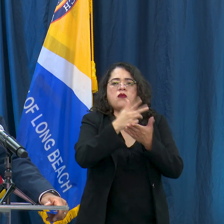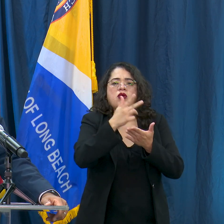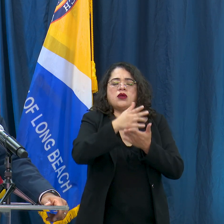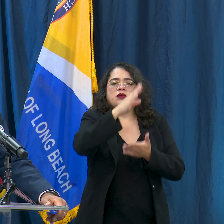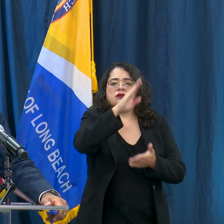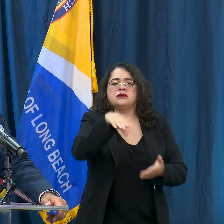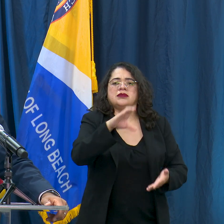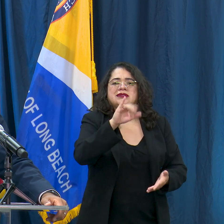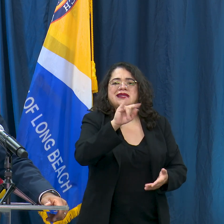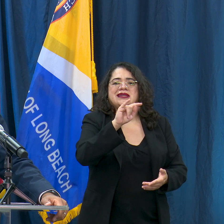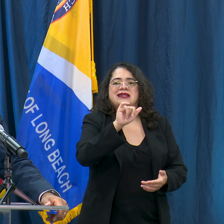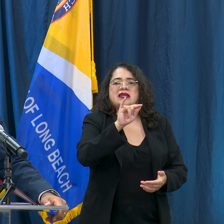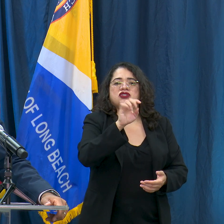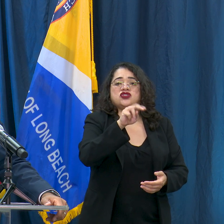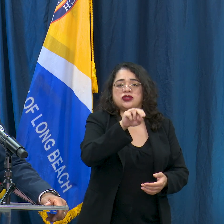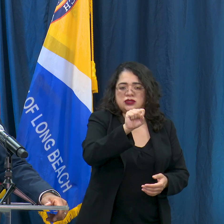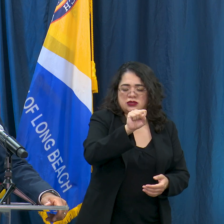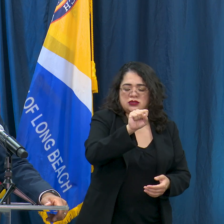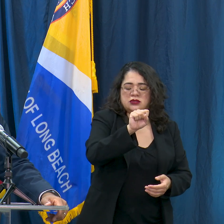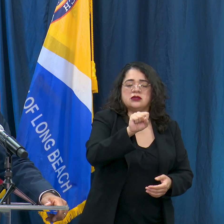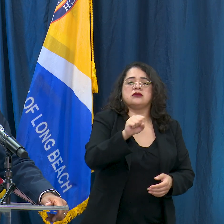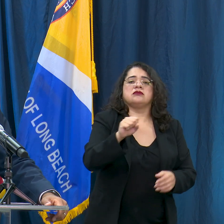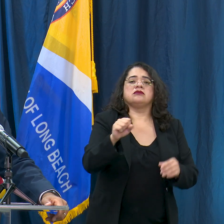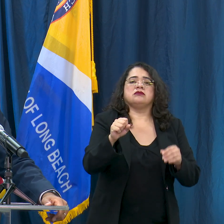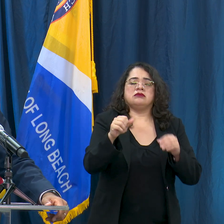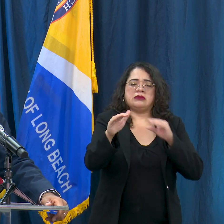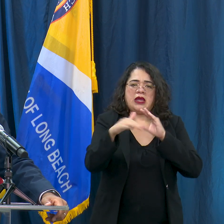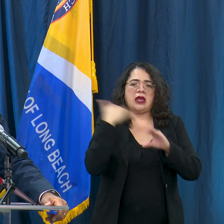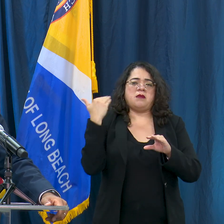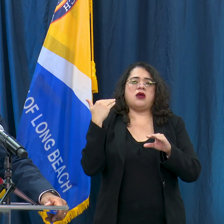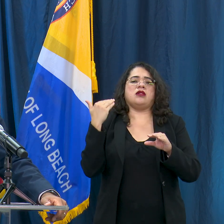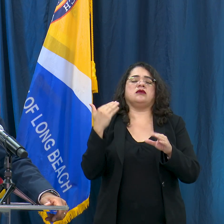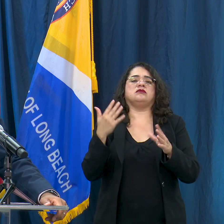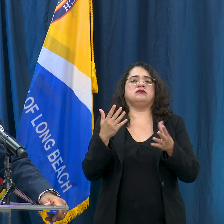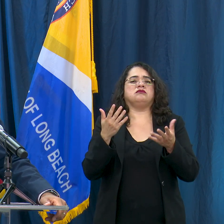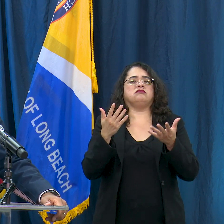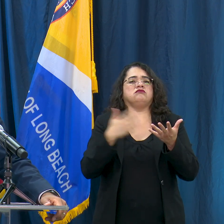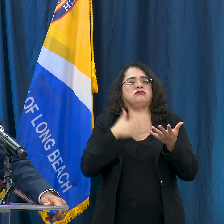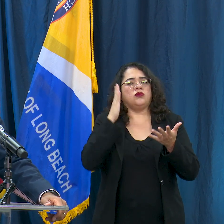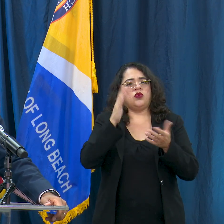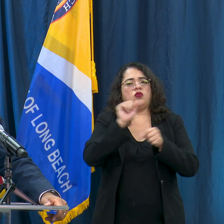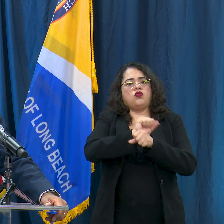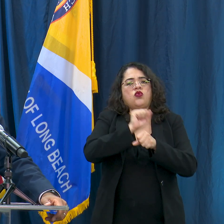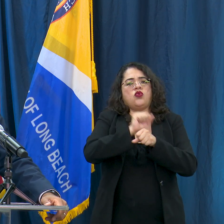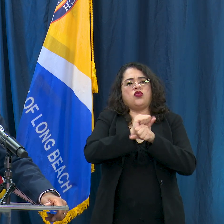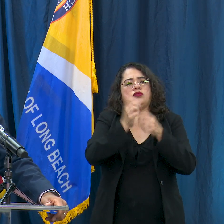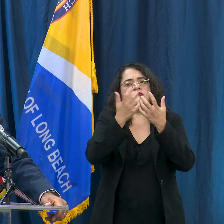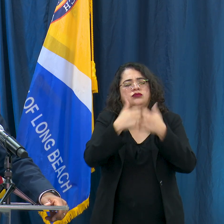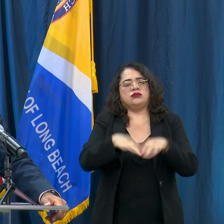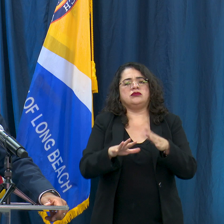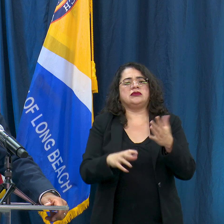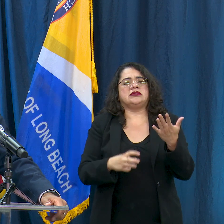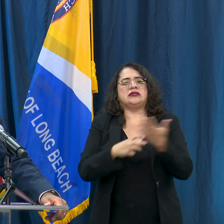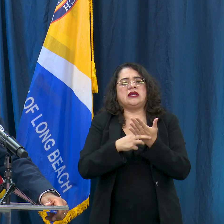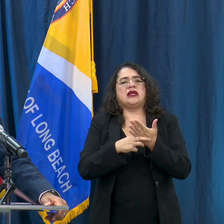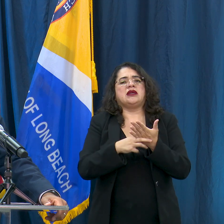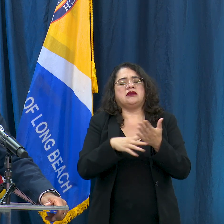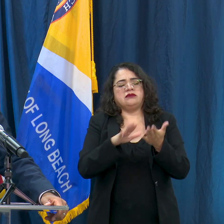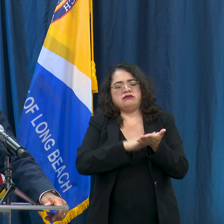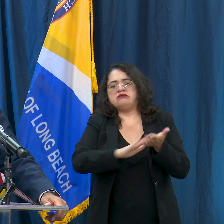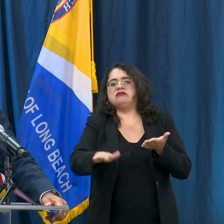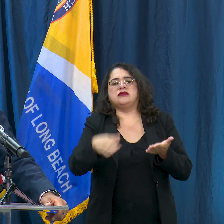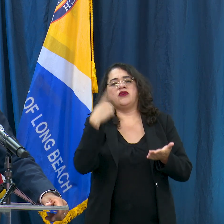LongBeach.gov/parking/citations. It's right on the back. If you get one, send an email, and we're working to waive those tickets so that we get you that